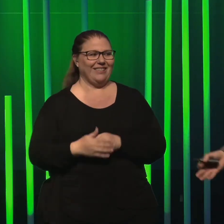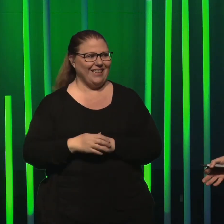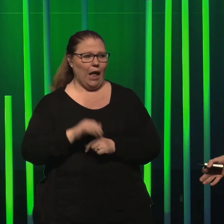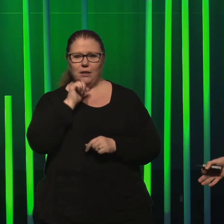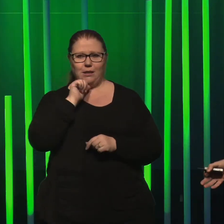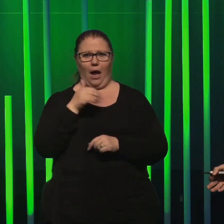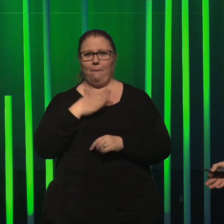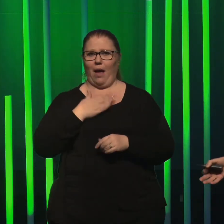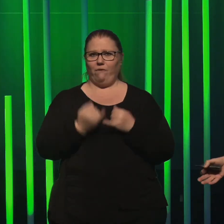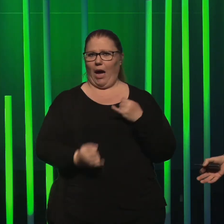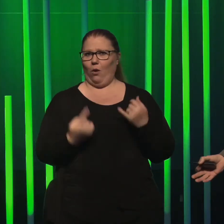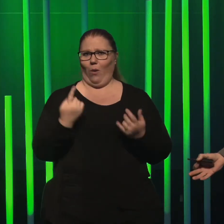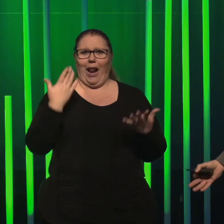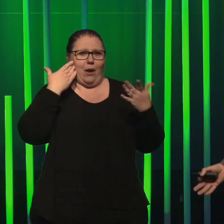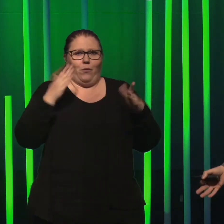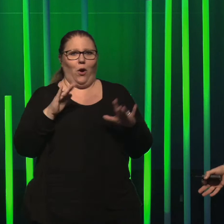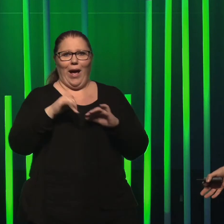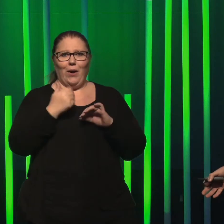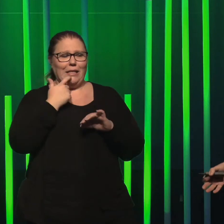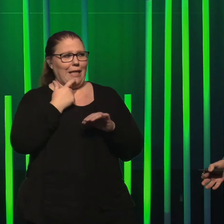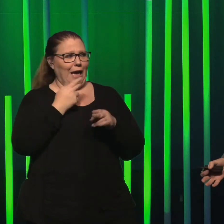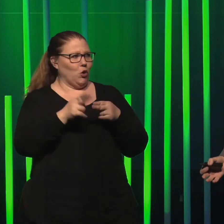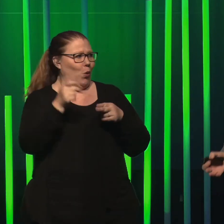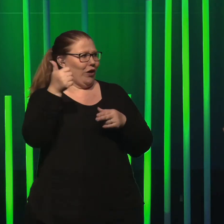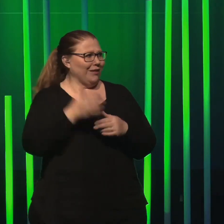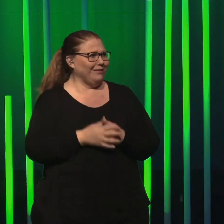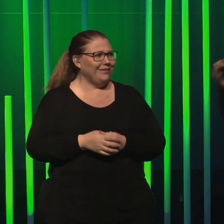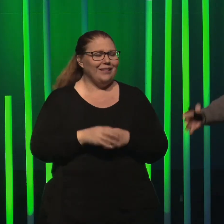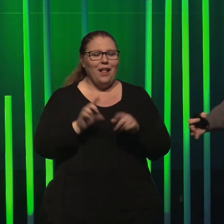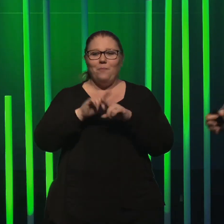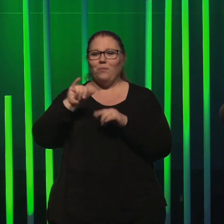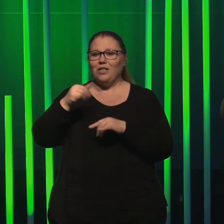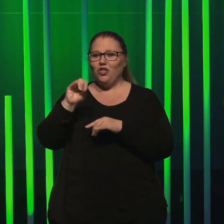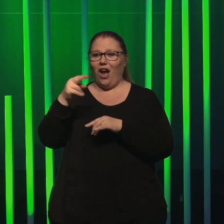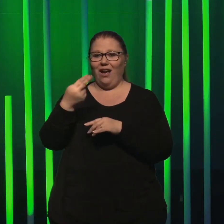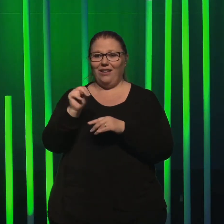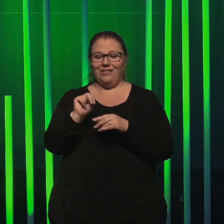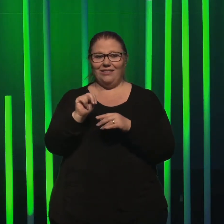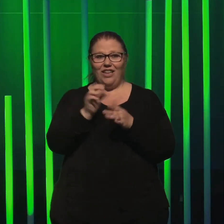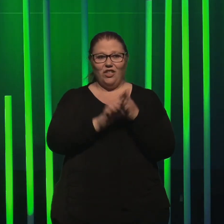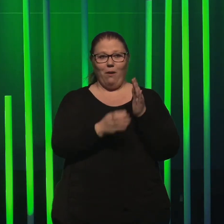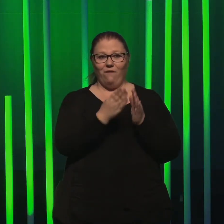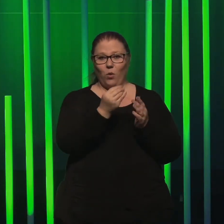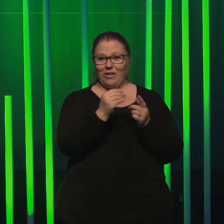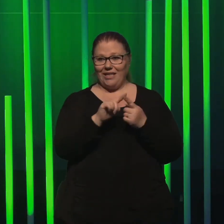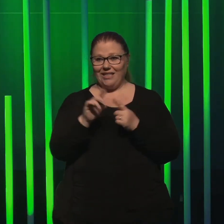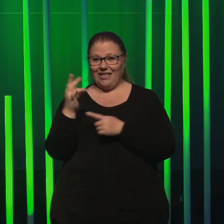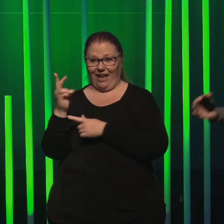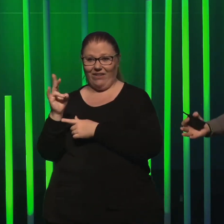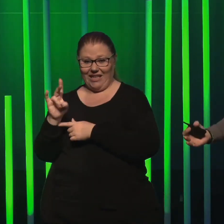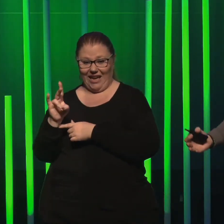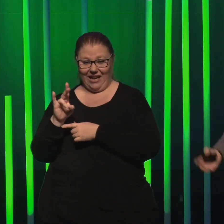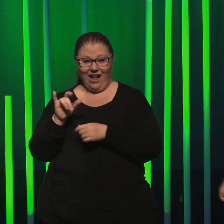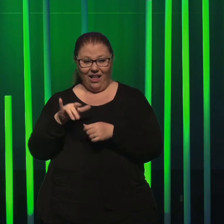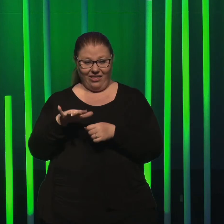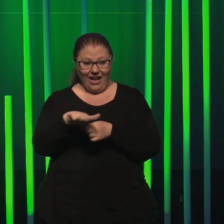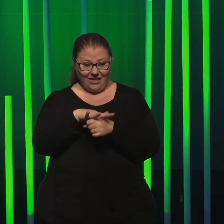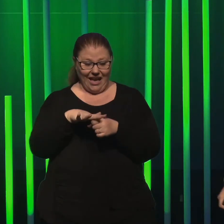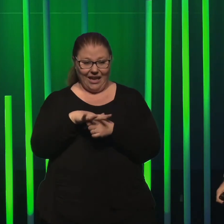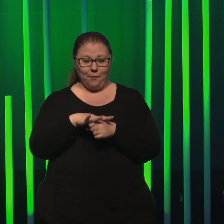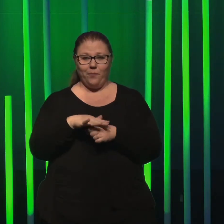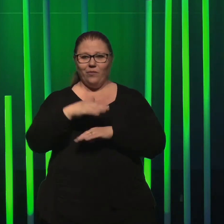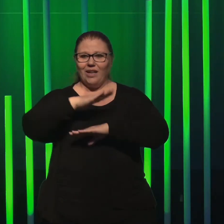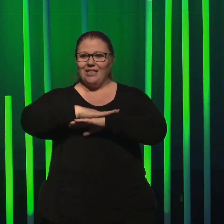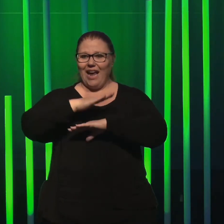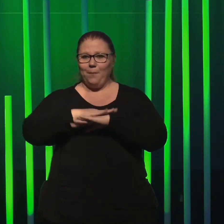my final, right? I just don't know how to say it shorter, okay? But John 14 through 17, the setting for John is at the table at the Last Supper.